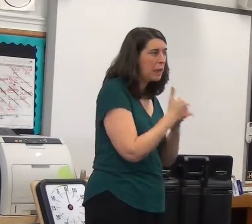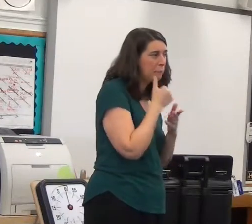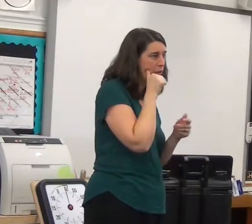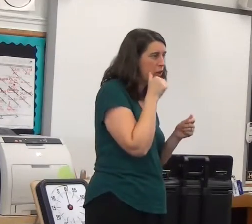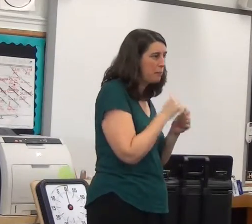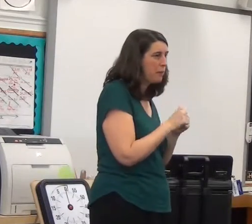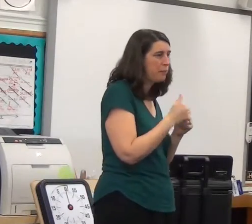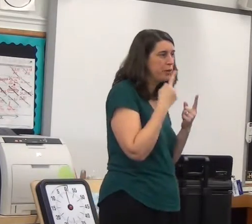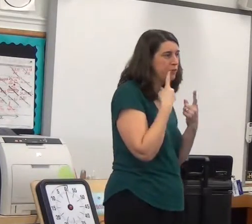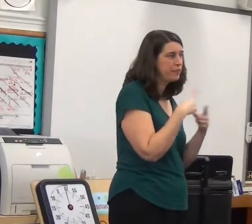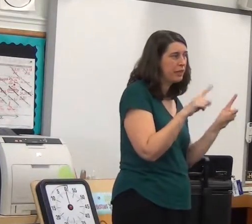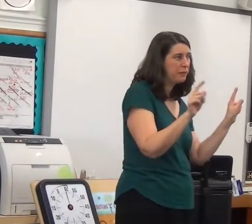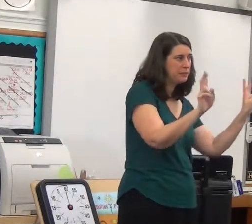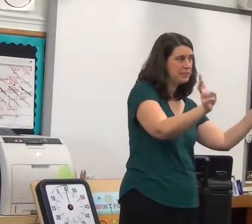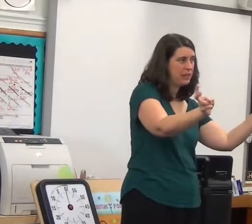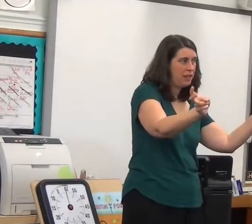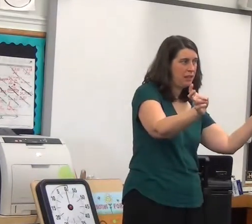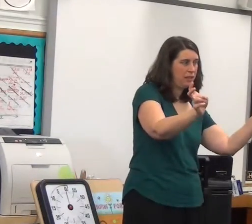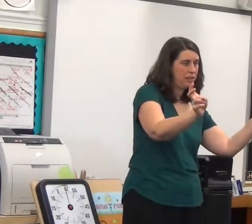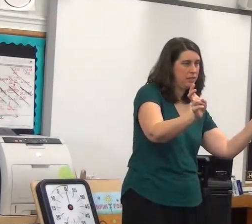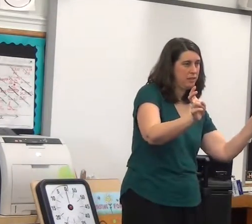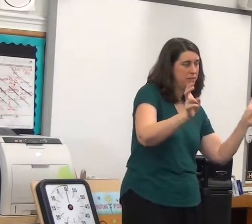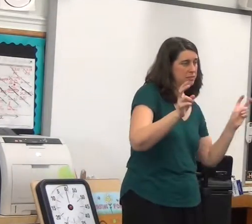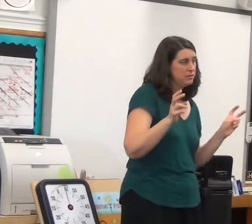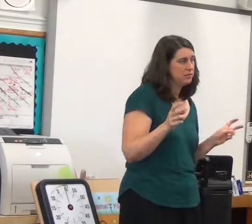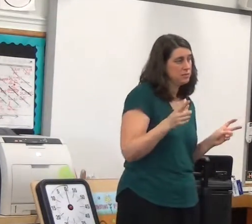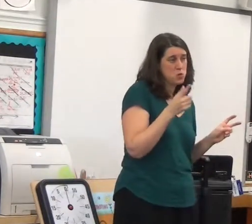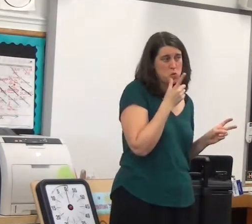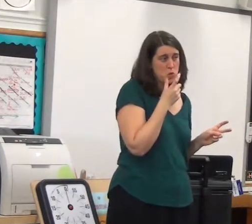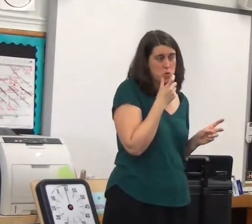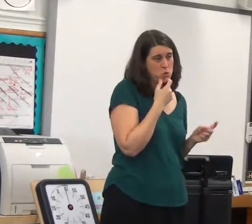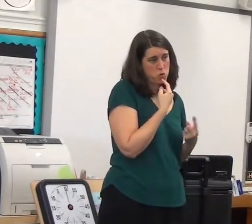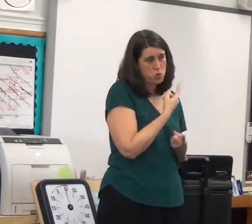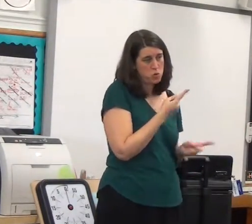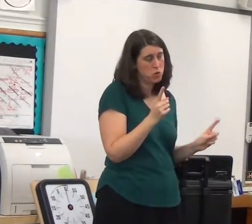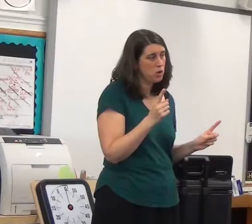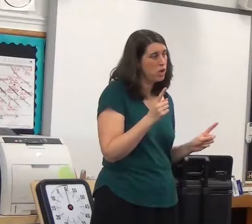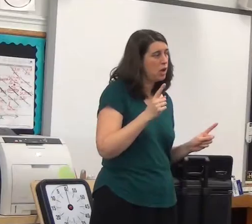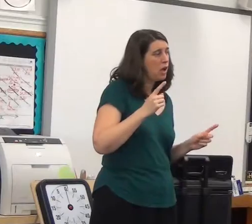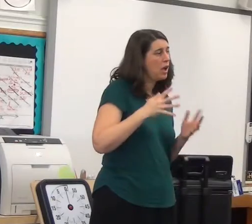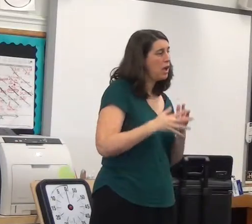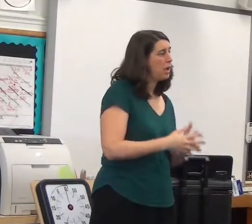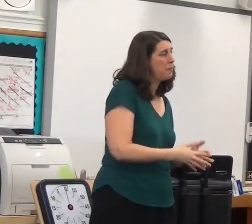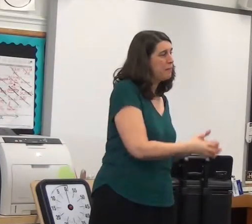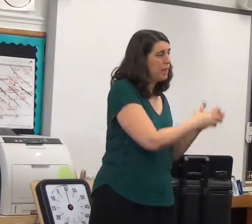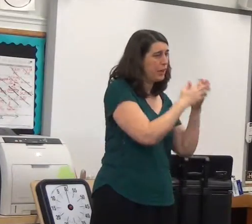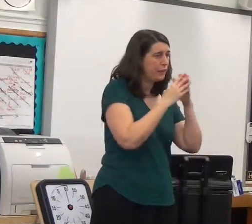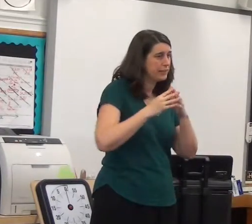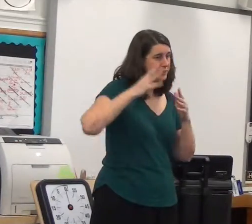famous saying by the great American philosopher.